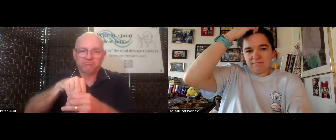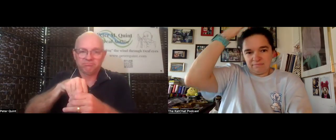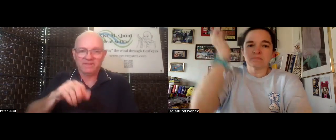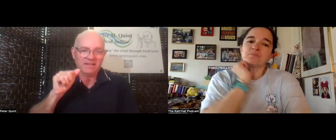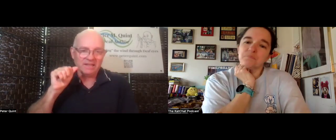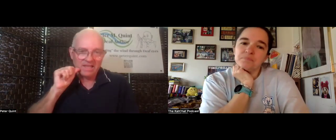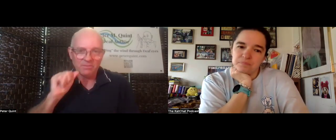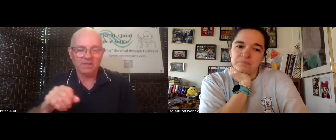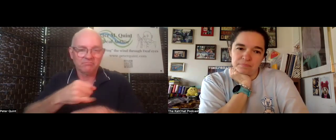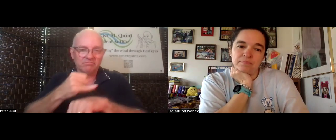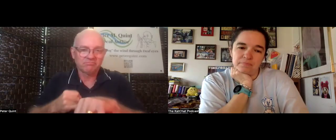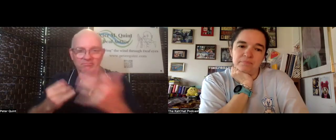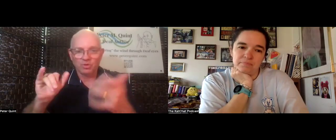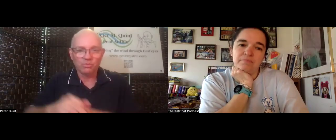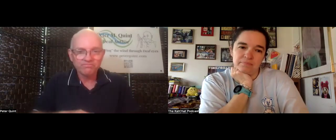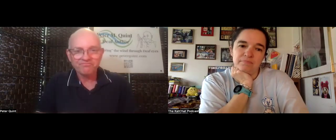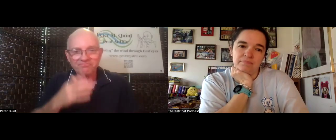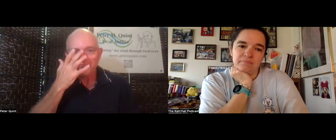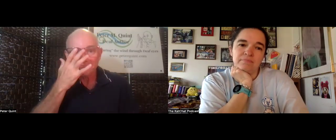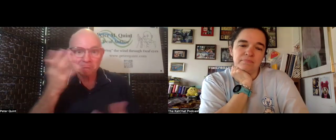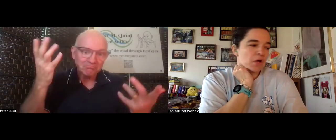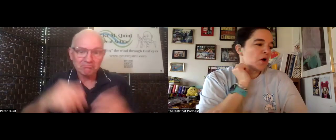this and Amy, too.